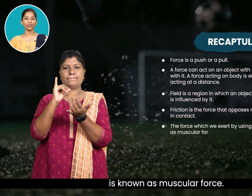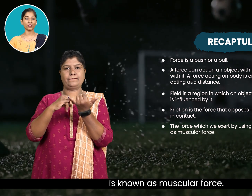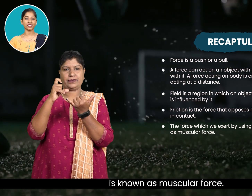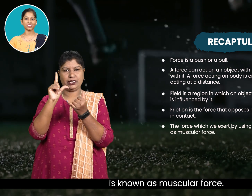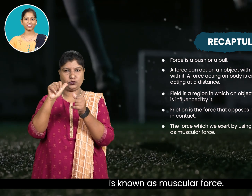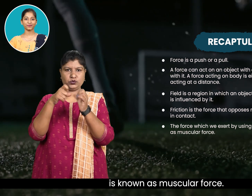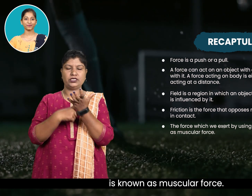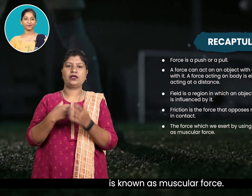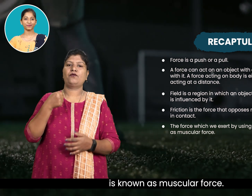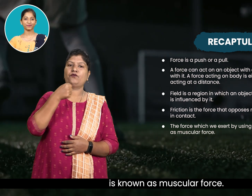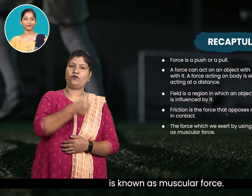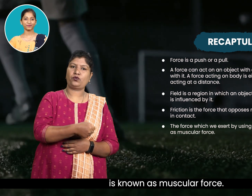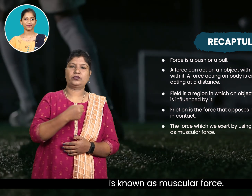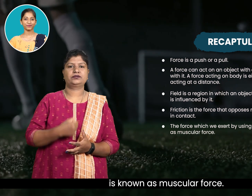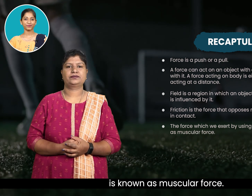muscular force.